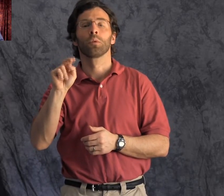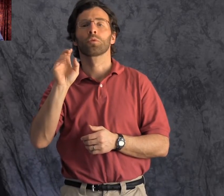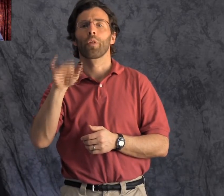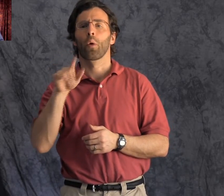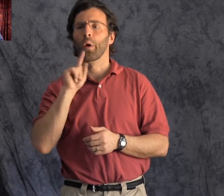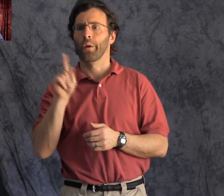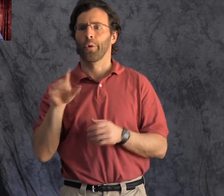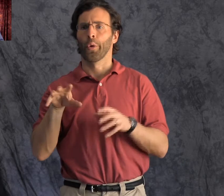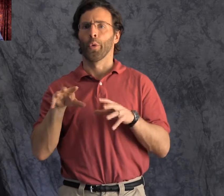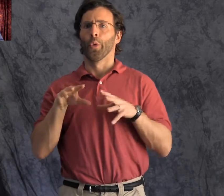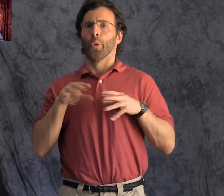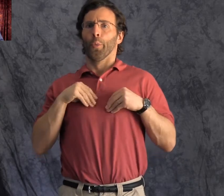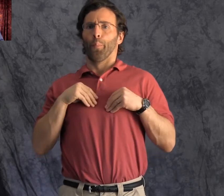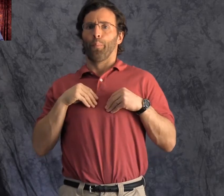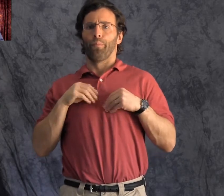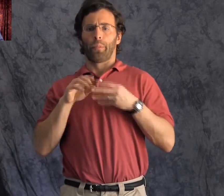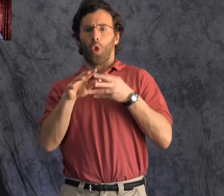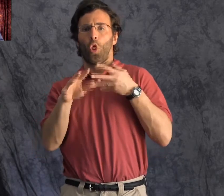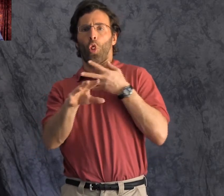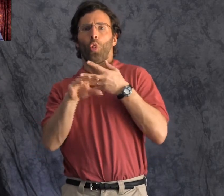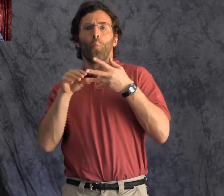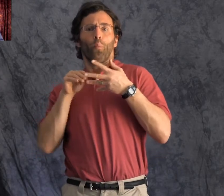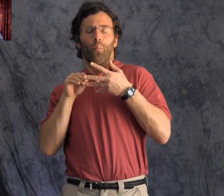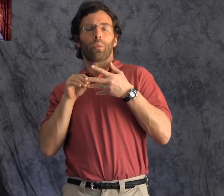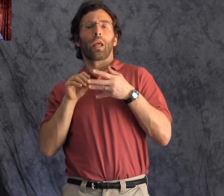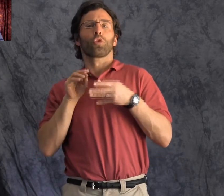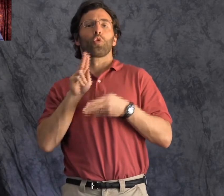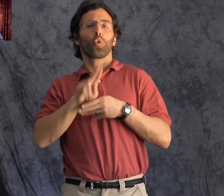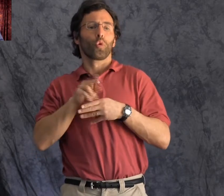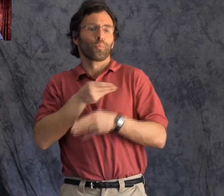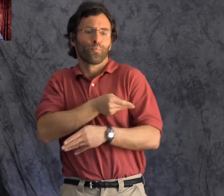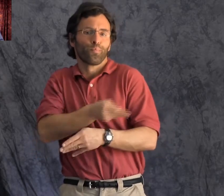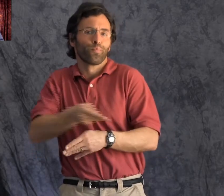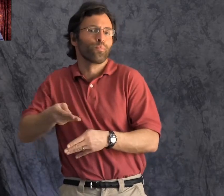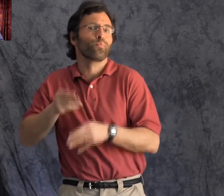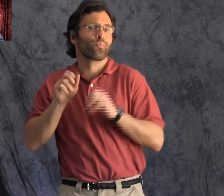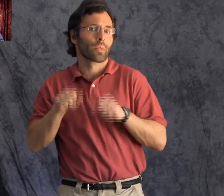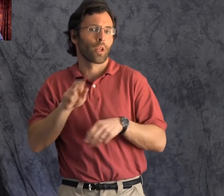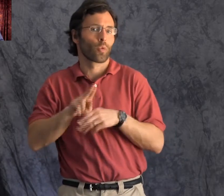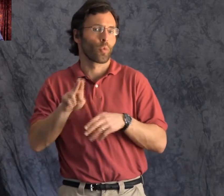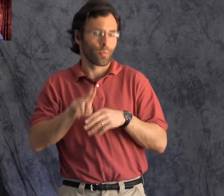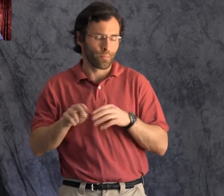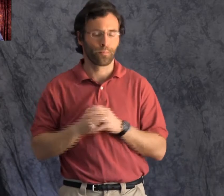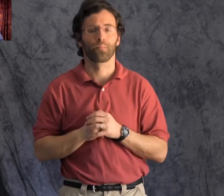digestible and or absorbable. The digestive system also functions in allowing you to get rid of solid waste.